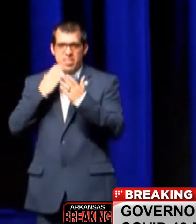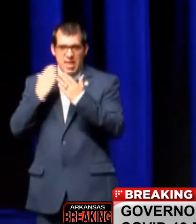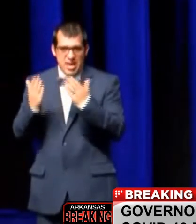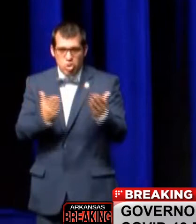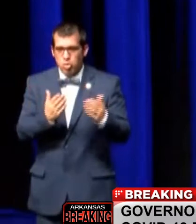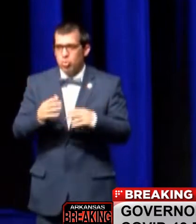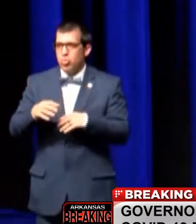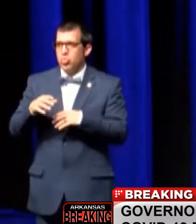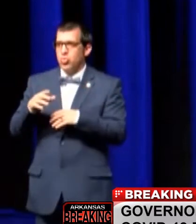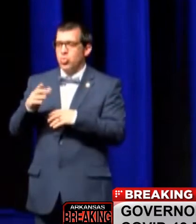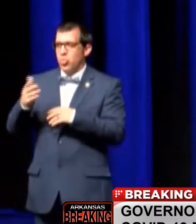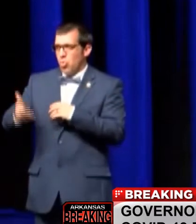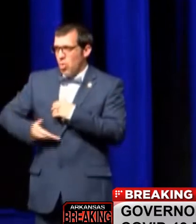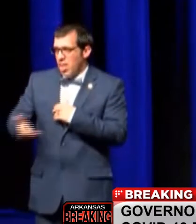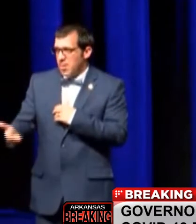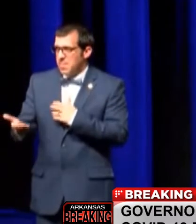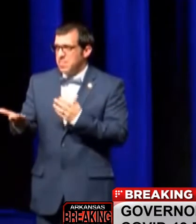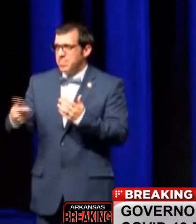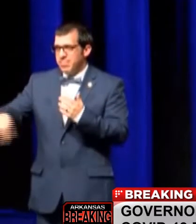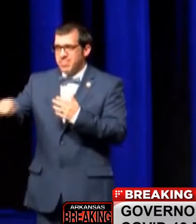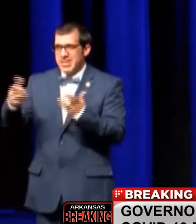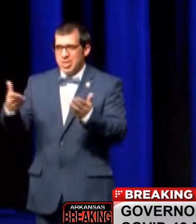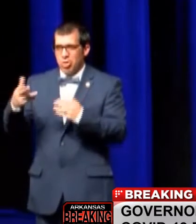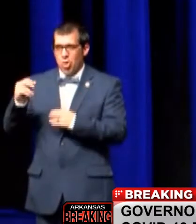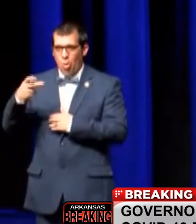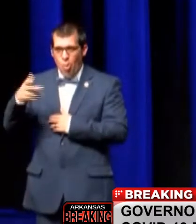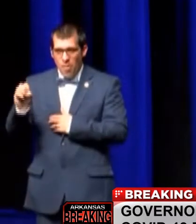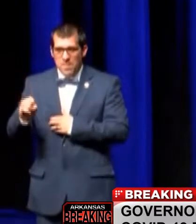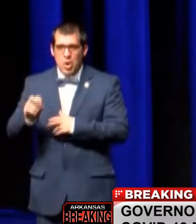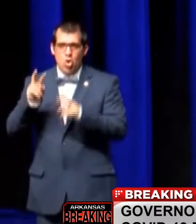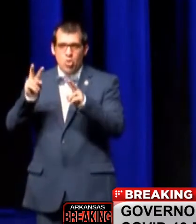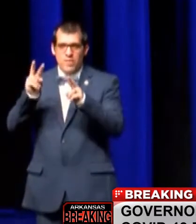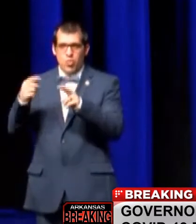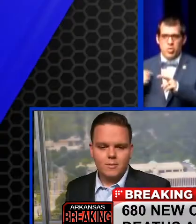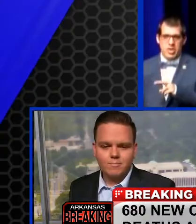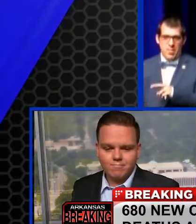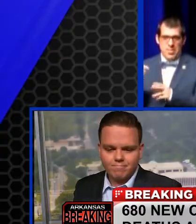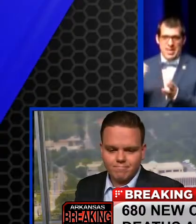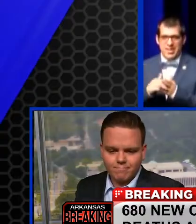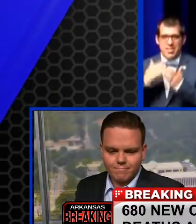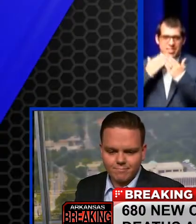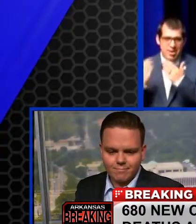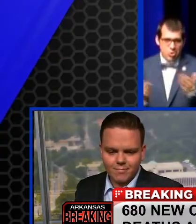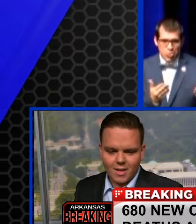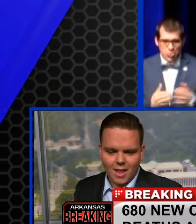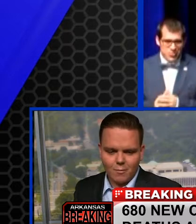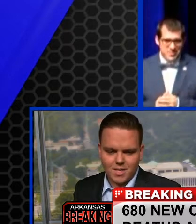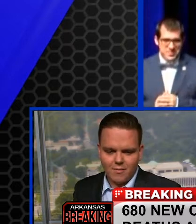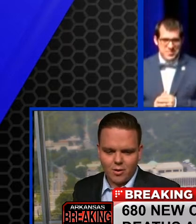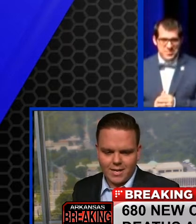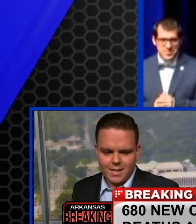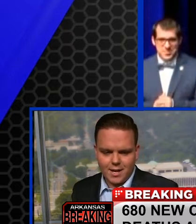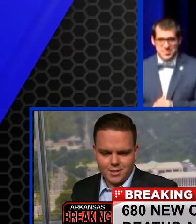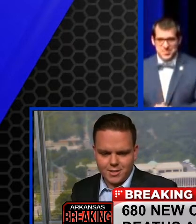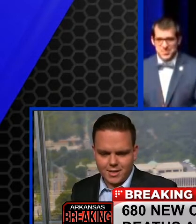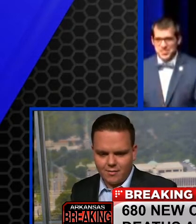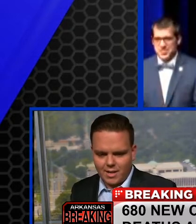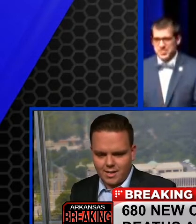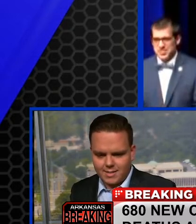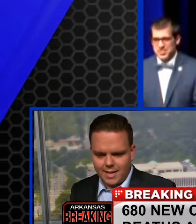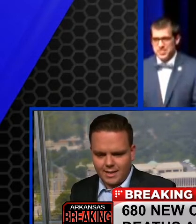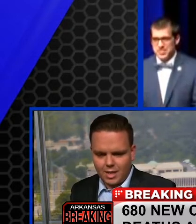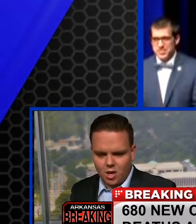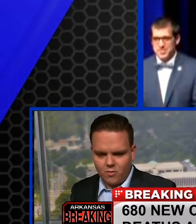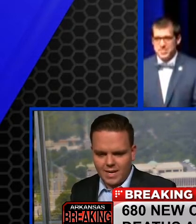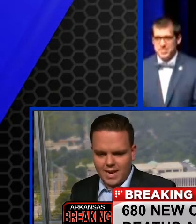the great hospitality here in Hope and look forward to coming back again. Thank you. That was Governor Asa Hutchinson giving